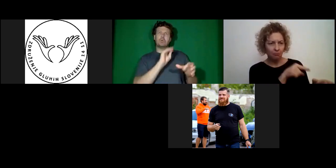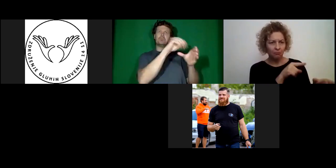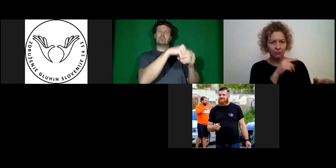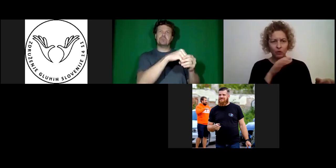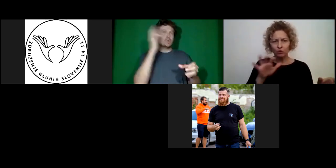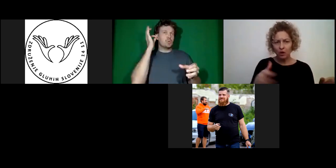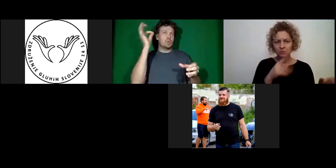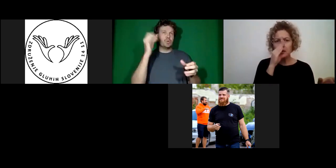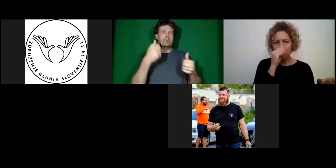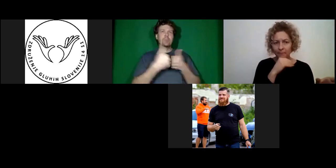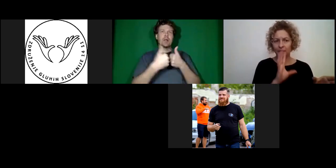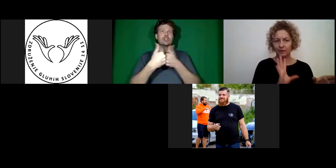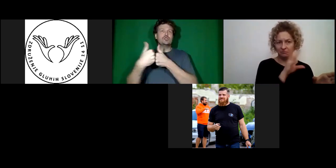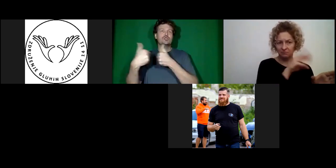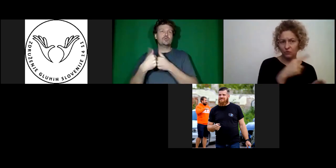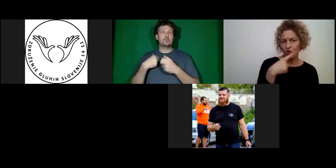thought it would be